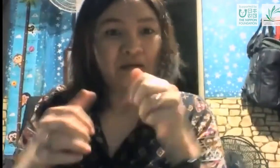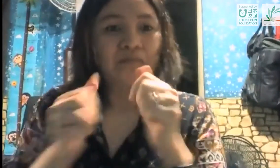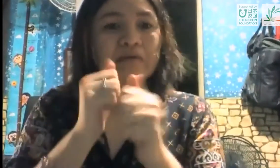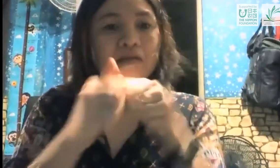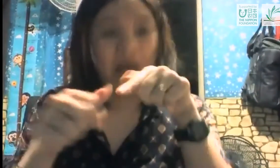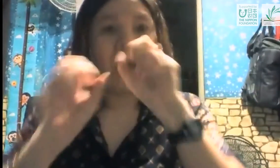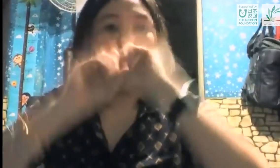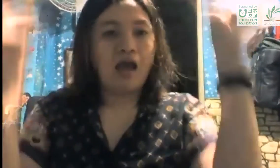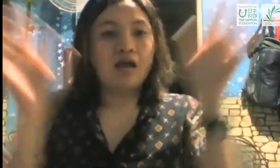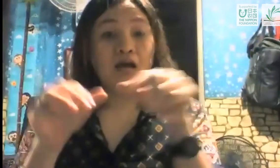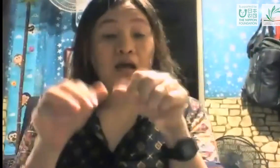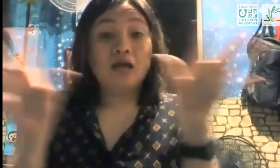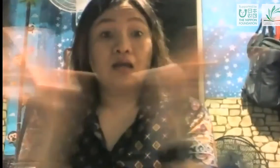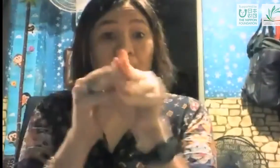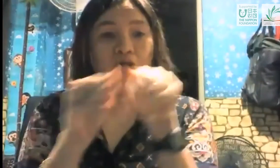addition, right?